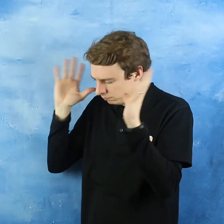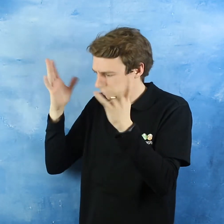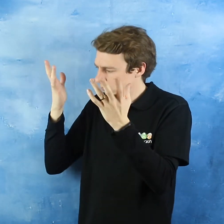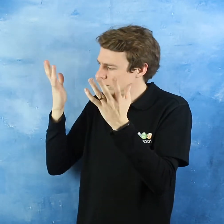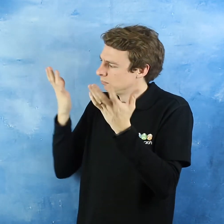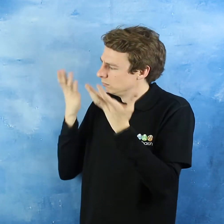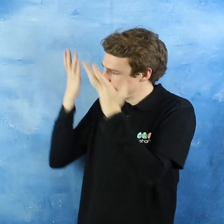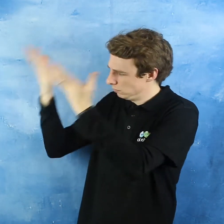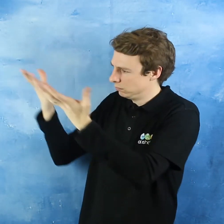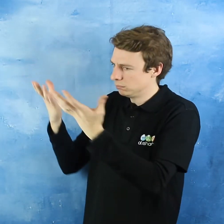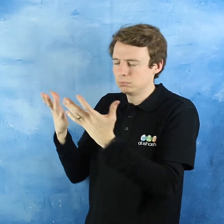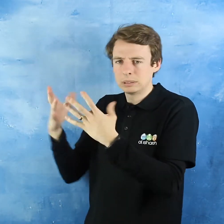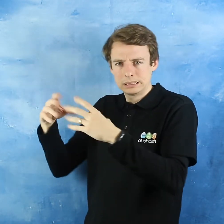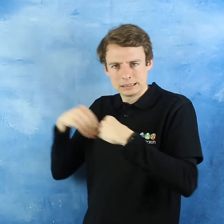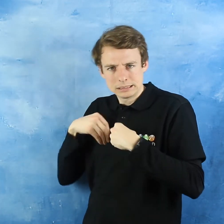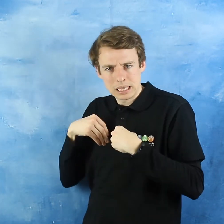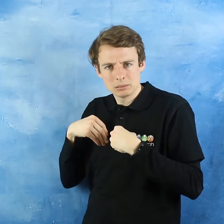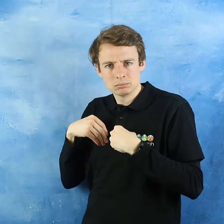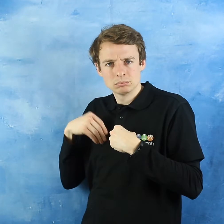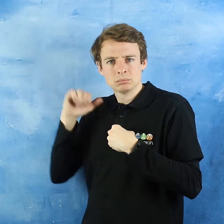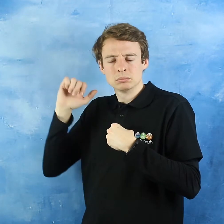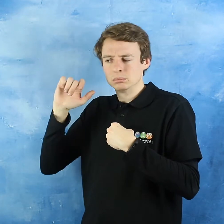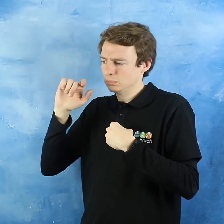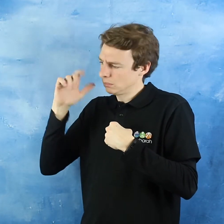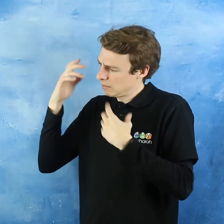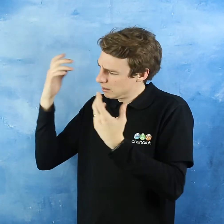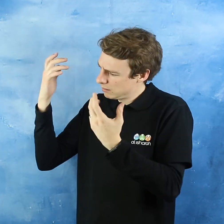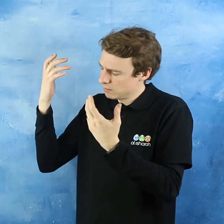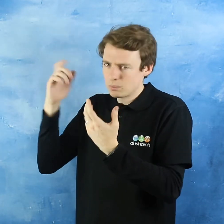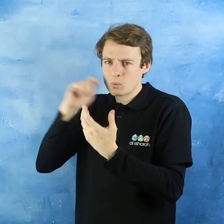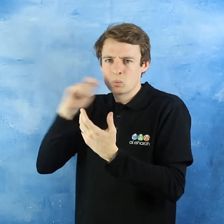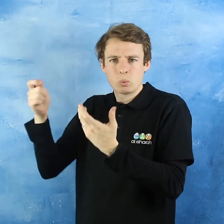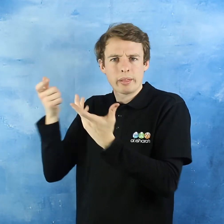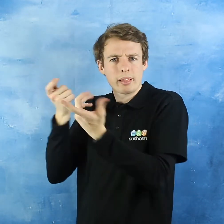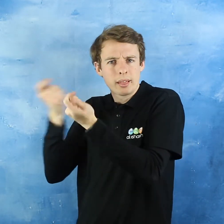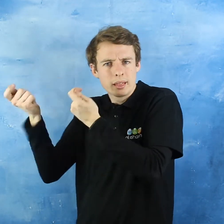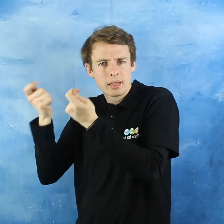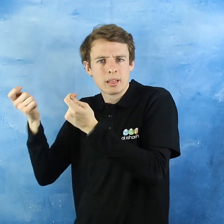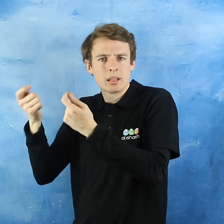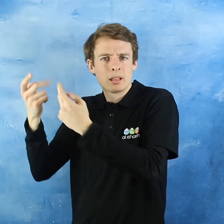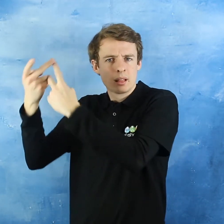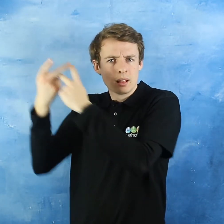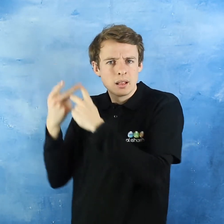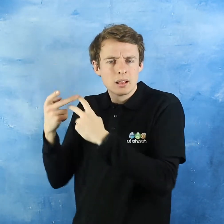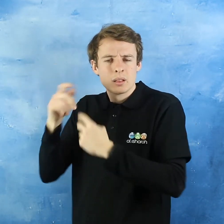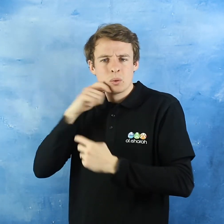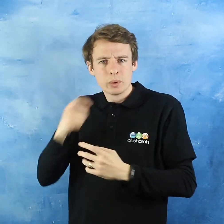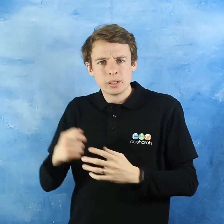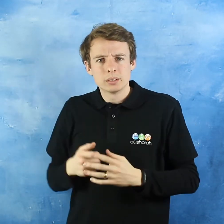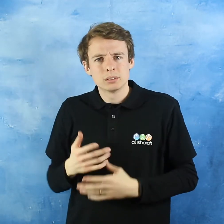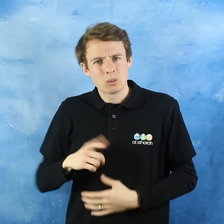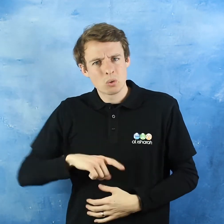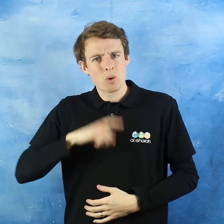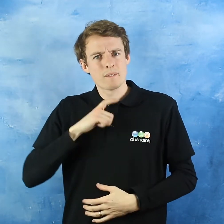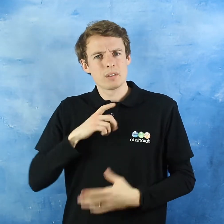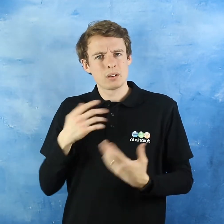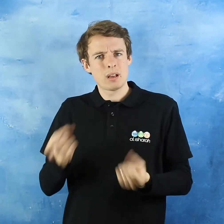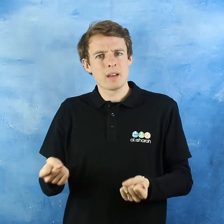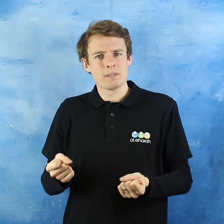those hadiths today. But we should have confidence in Allah that He accepts our dua. And our